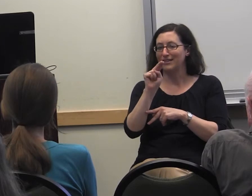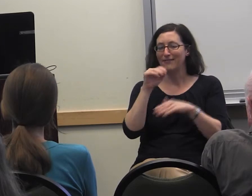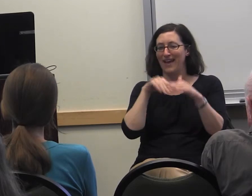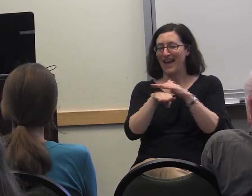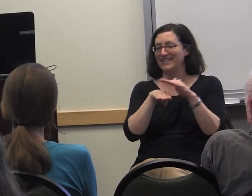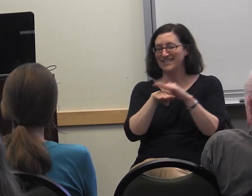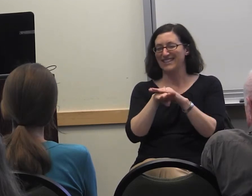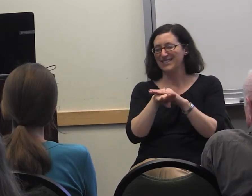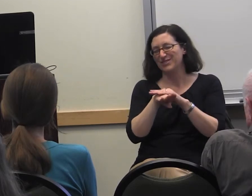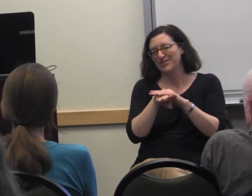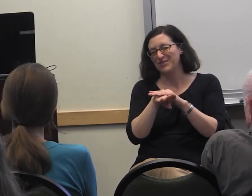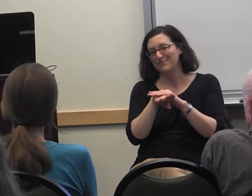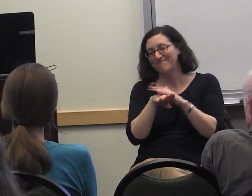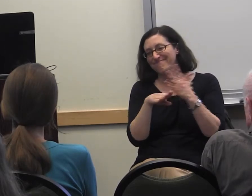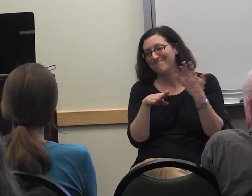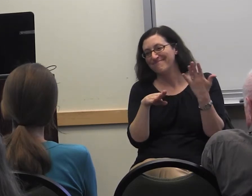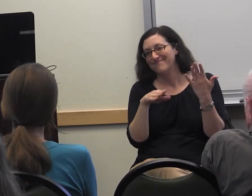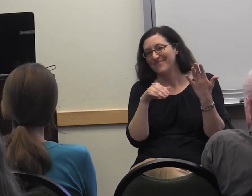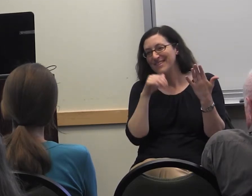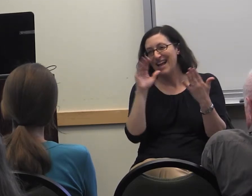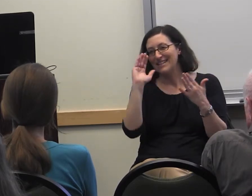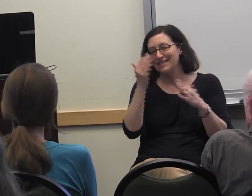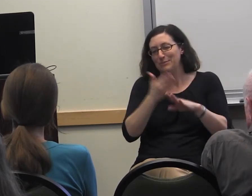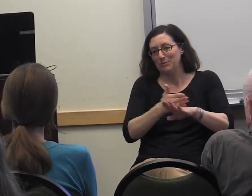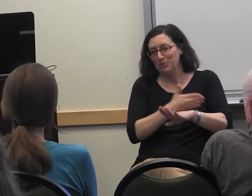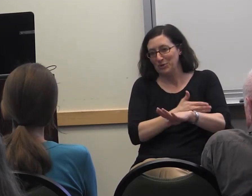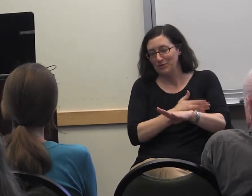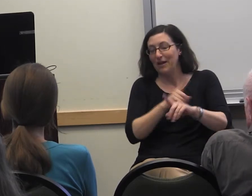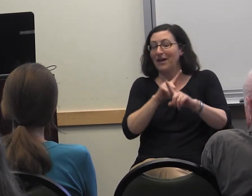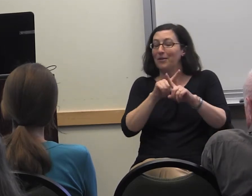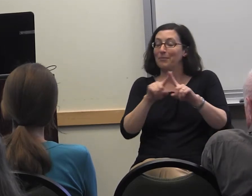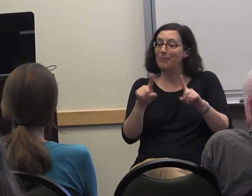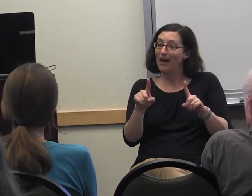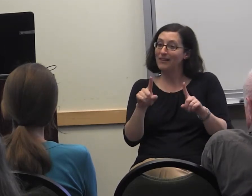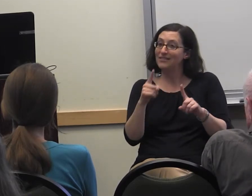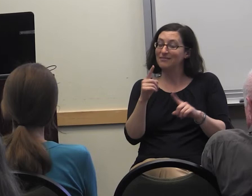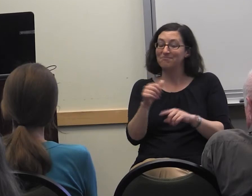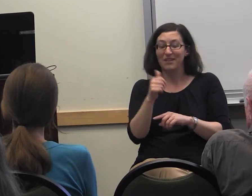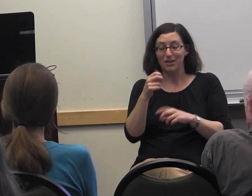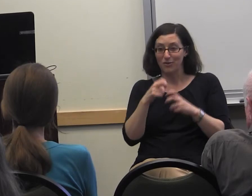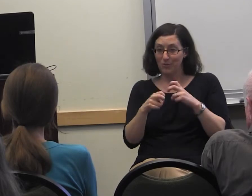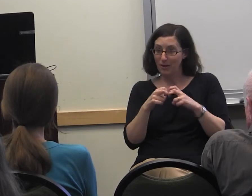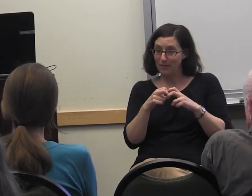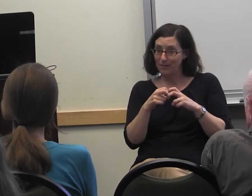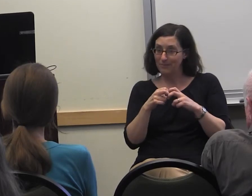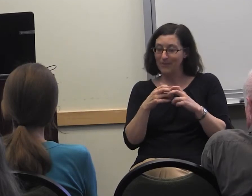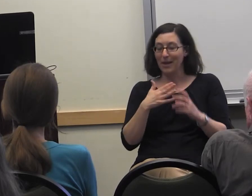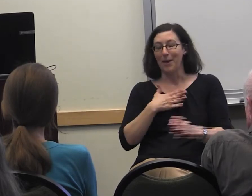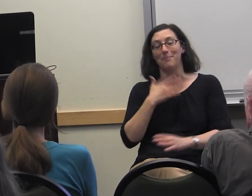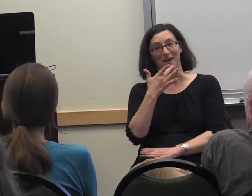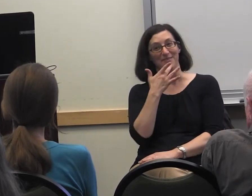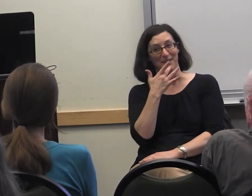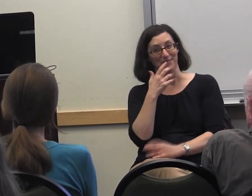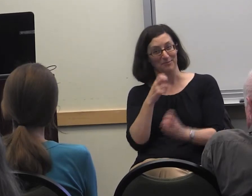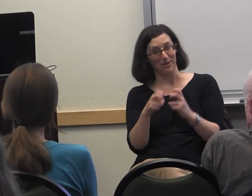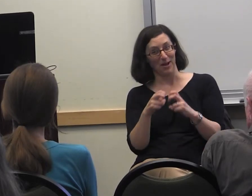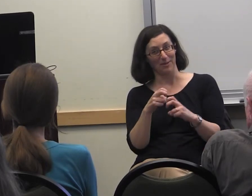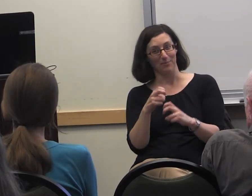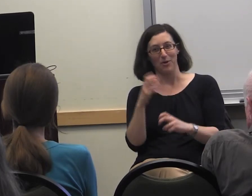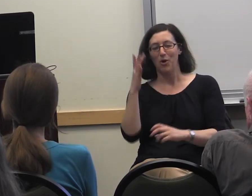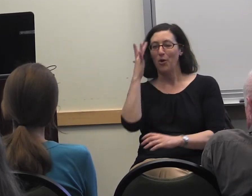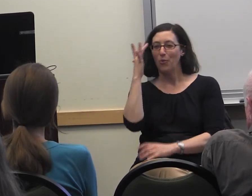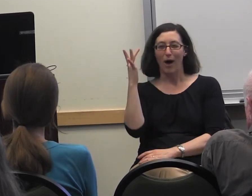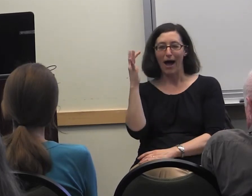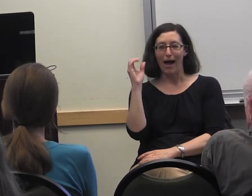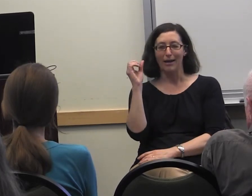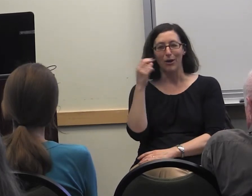it just doesn't it doesn't seem to get better. And then there's the issue that my favorite issue is why